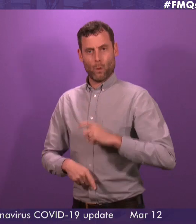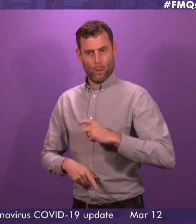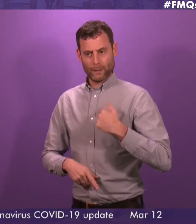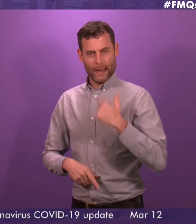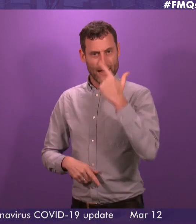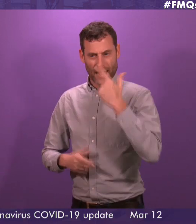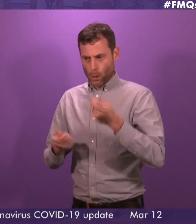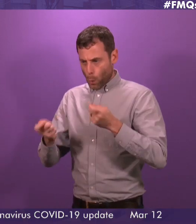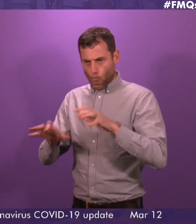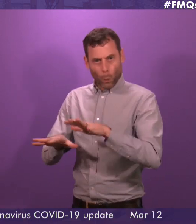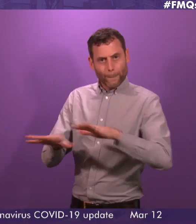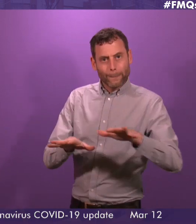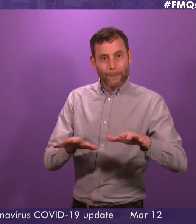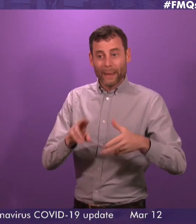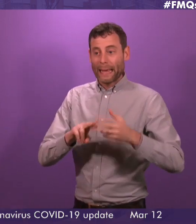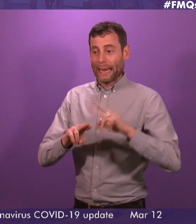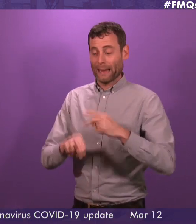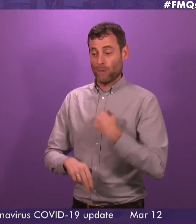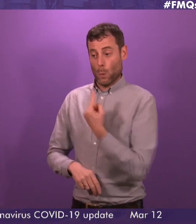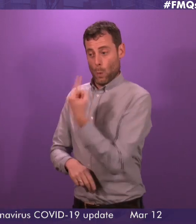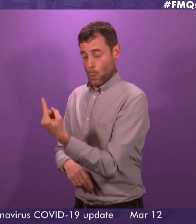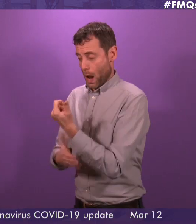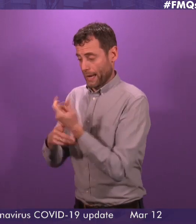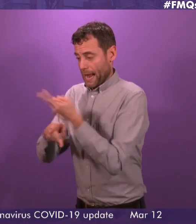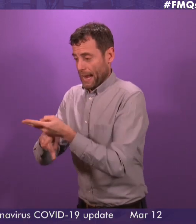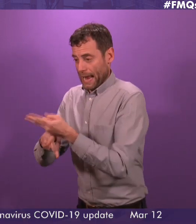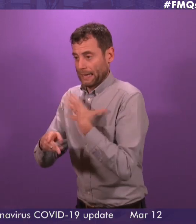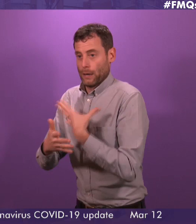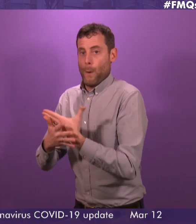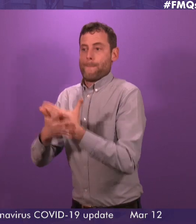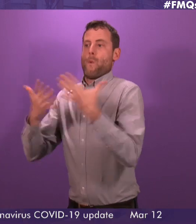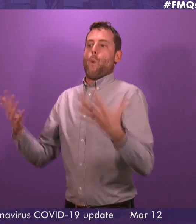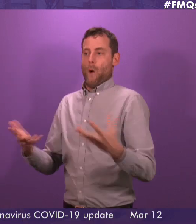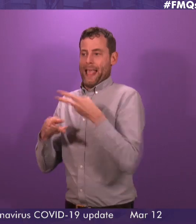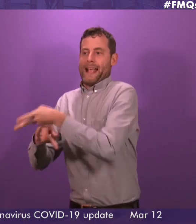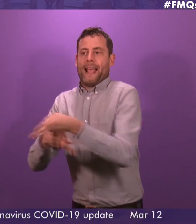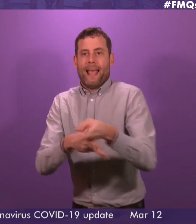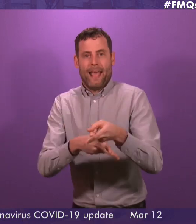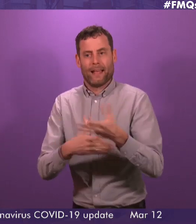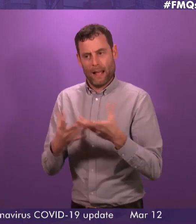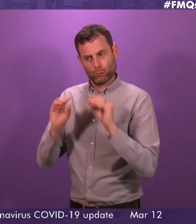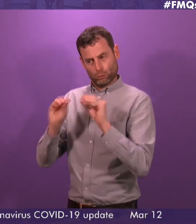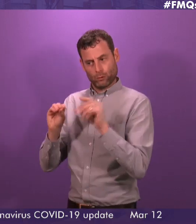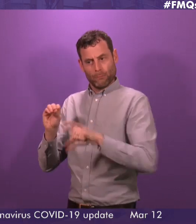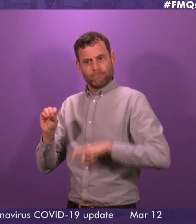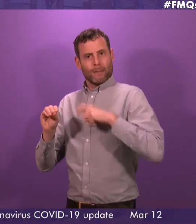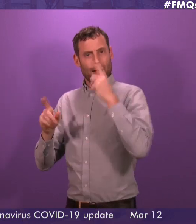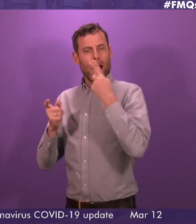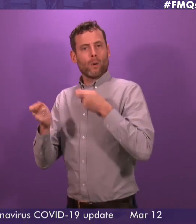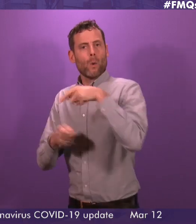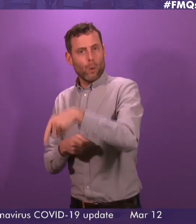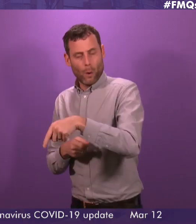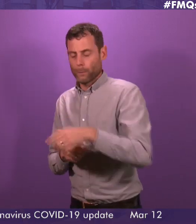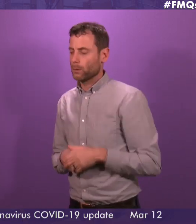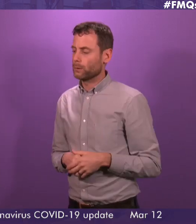situations when they are caring for more than one individual. And so that work is underway. Our National Education for Scotland